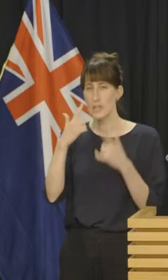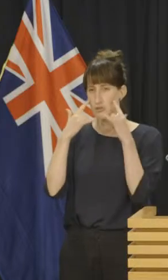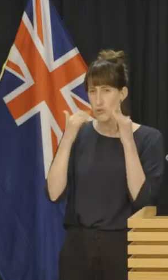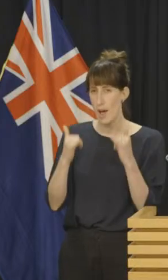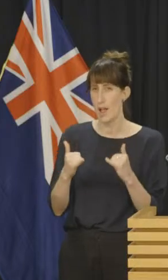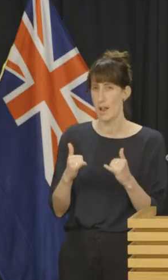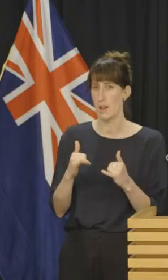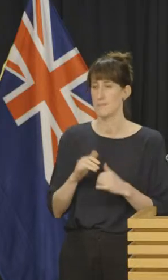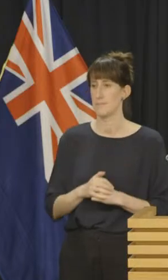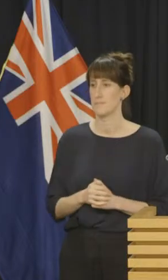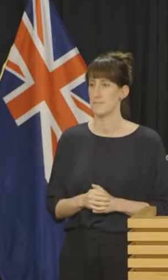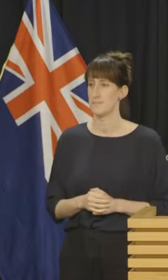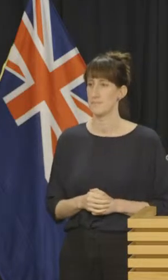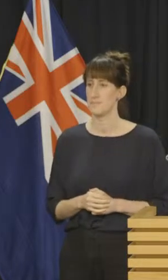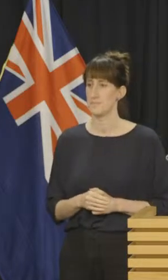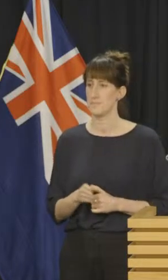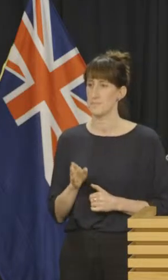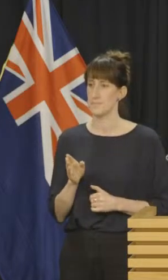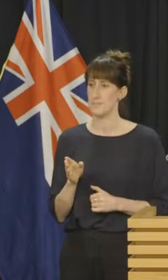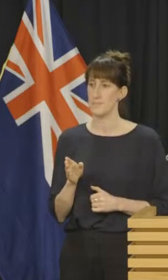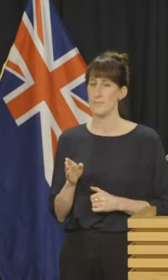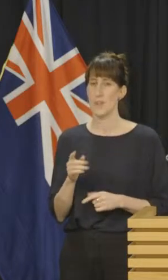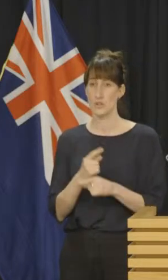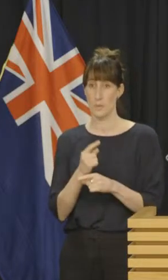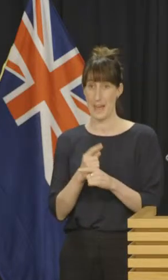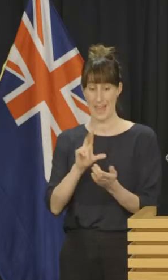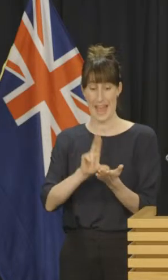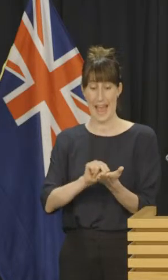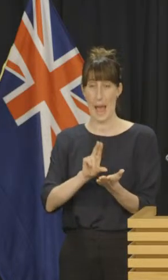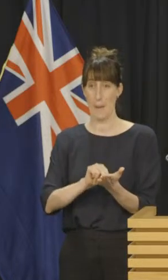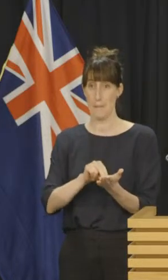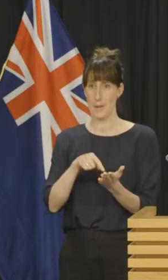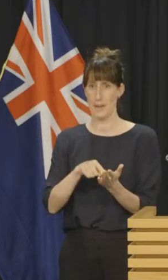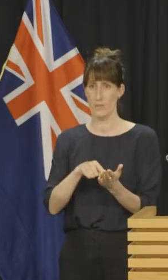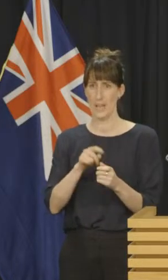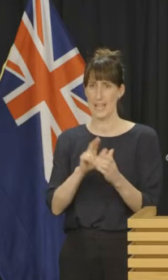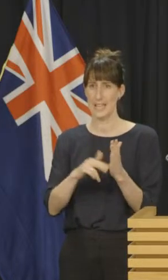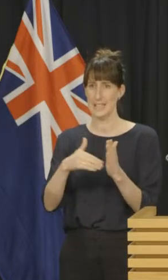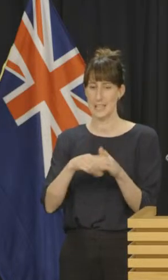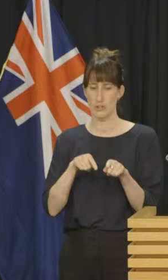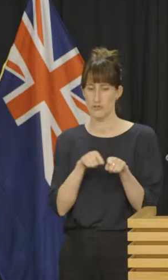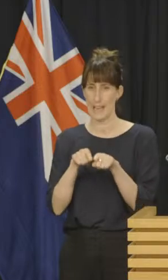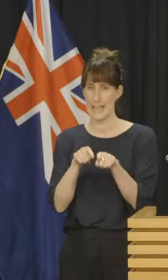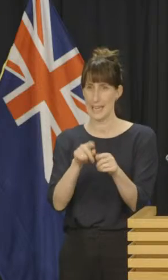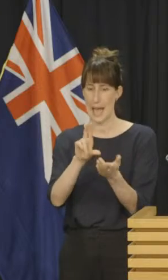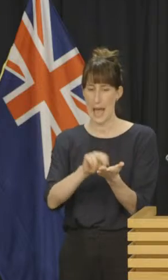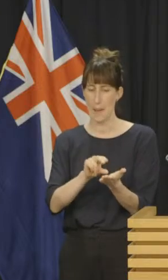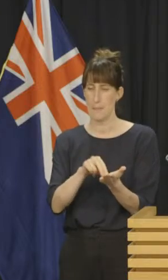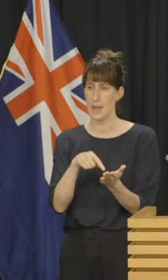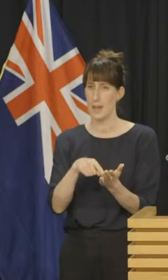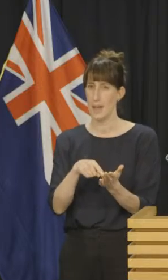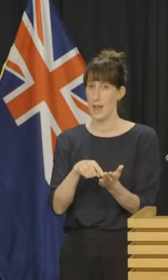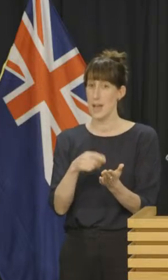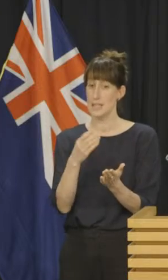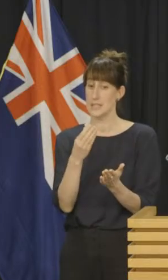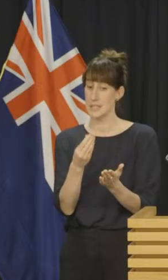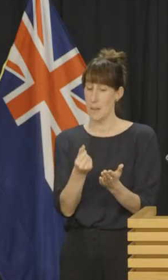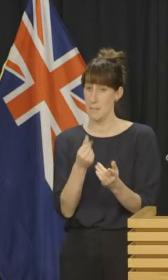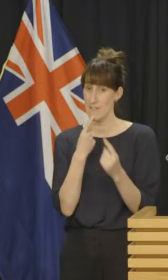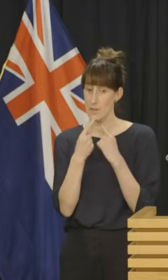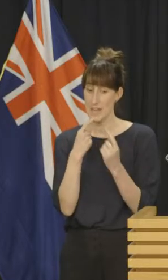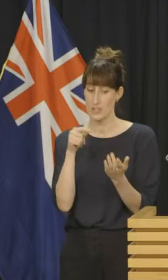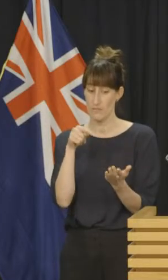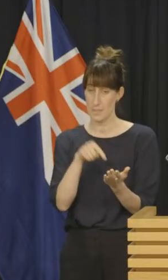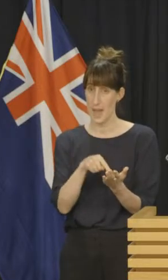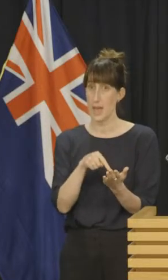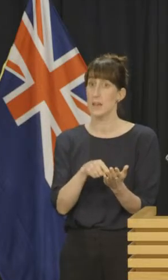field trial. The RNZ COVID Tracer app, my understanding is that it's some data from that has been used in